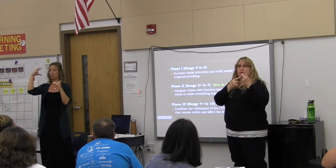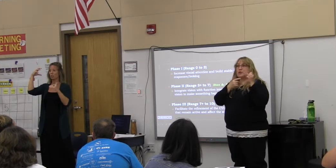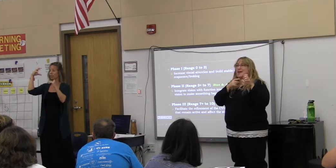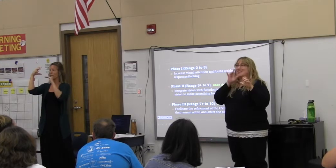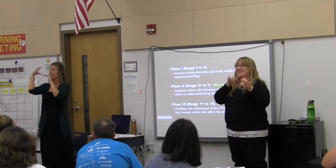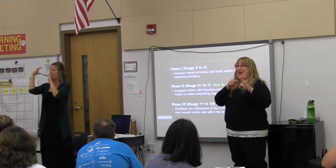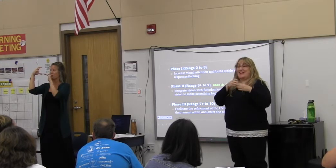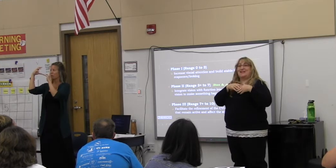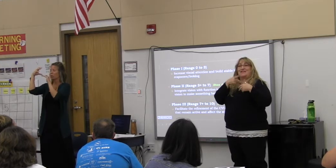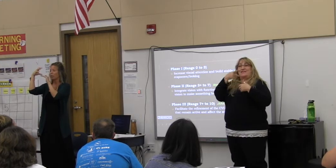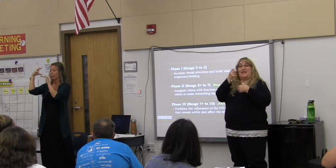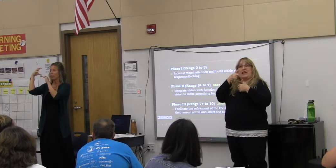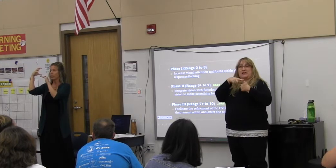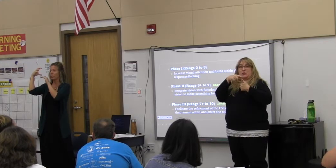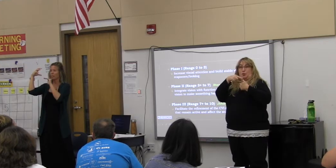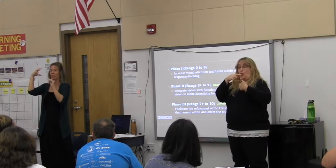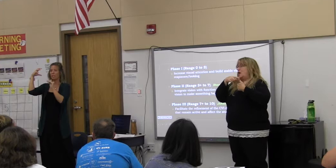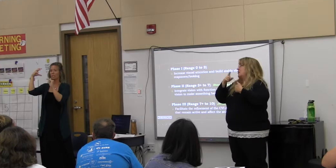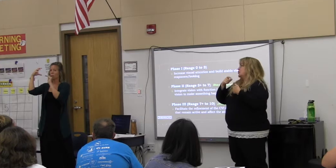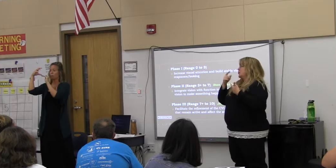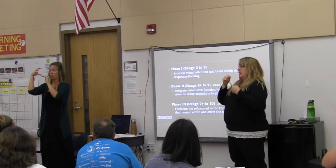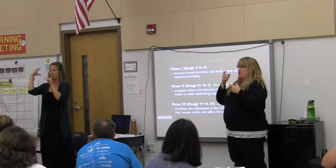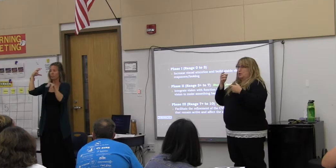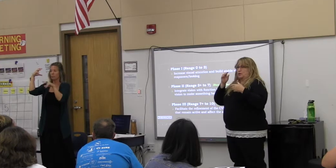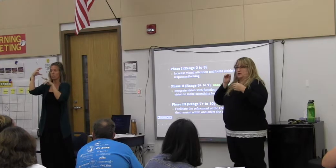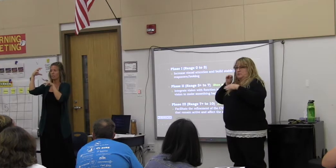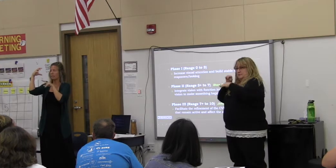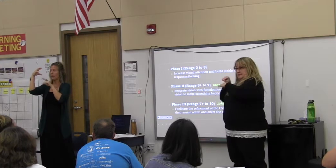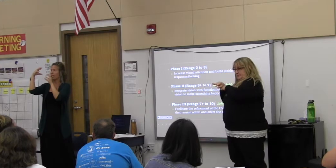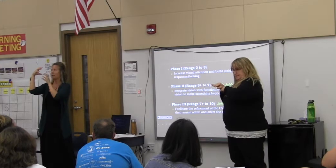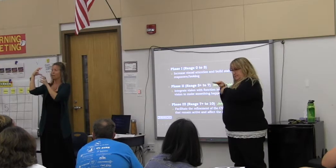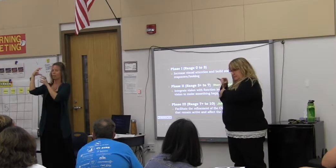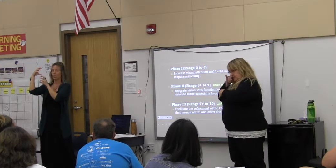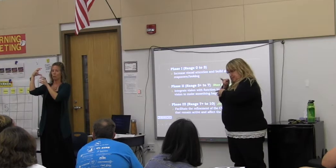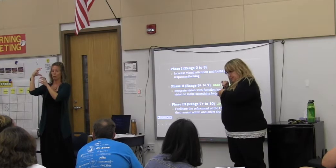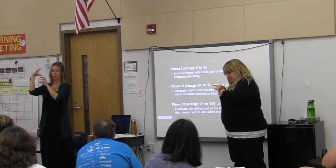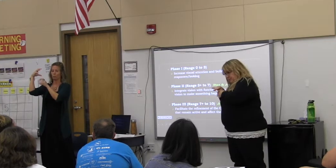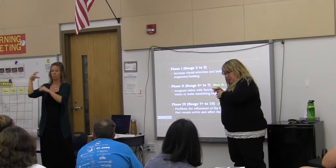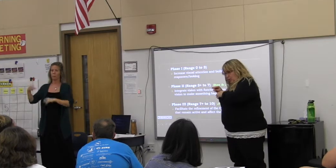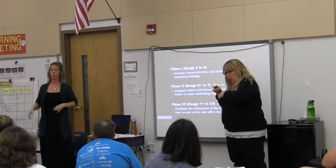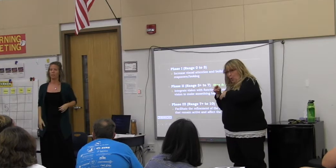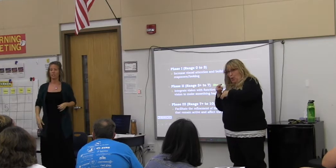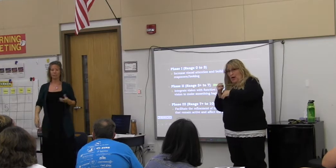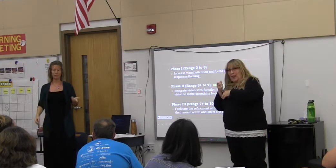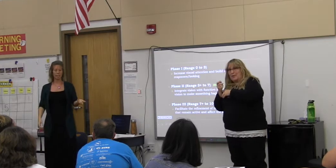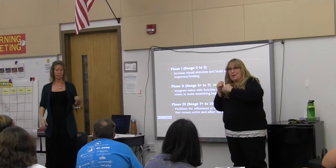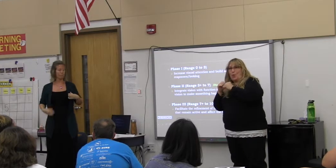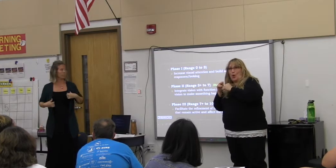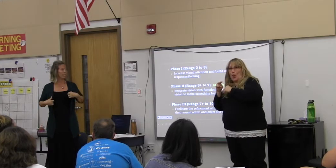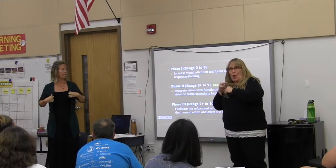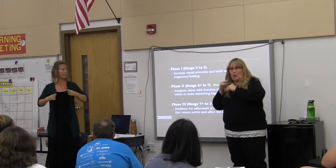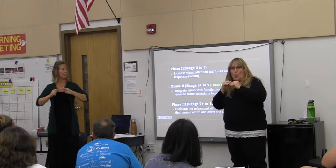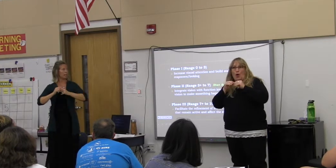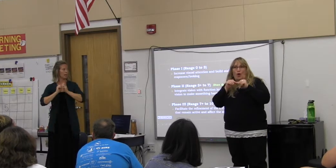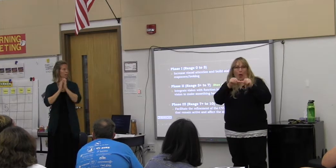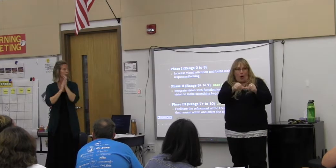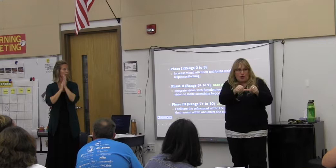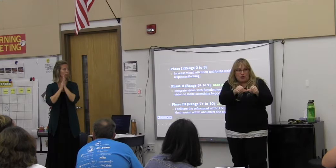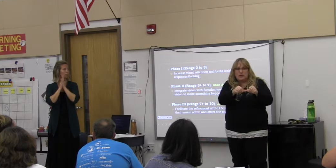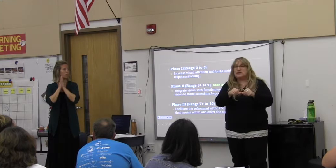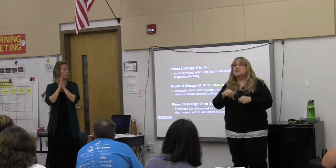phase is just trying to get them to look at that item a little bit more consistently and a little bit longer. Like Stan,